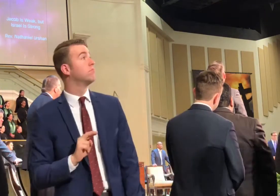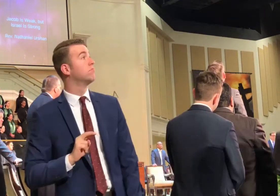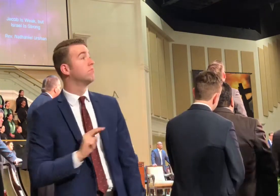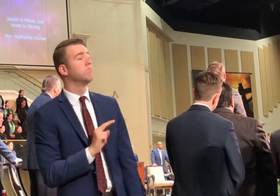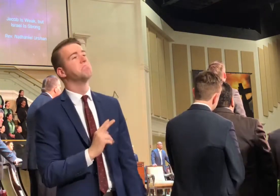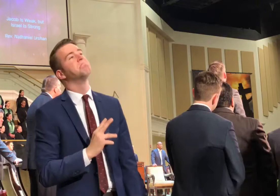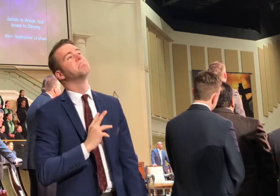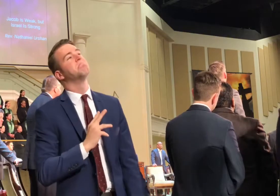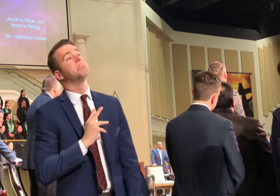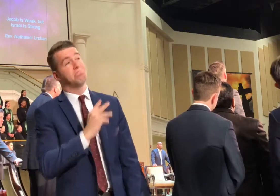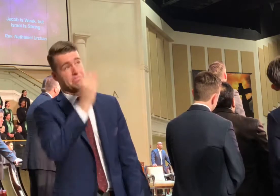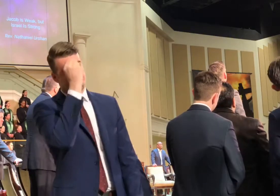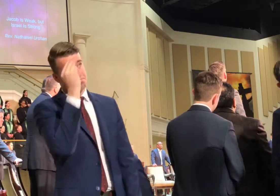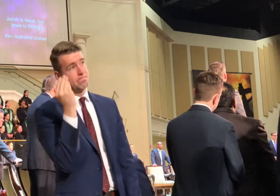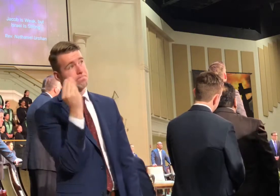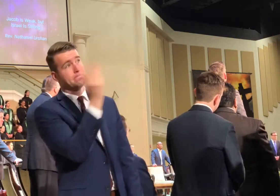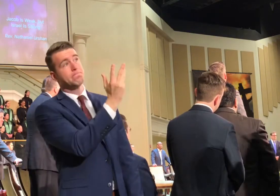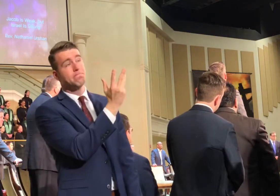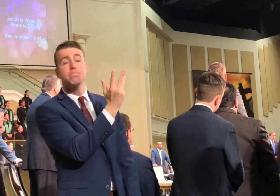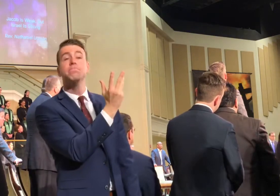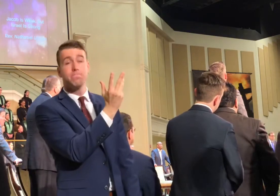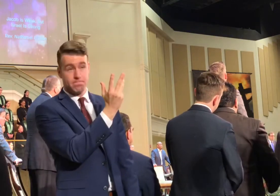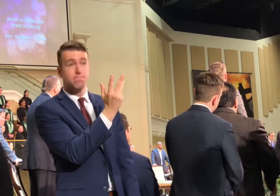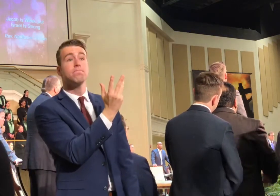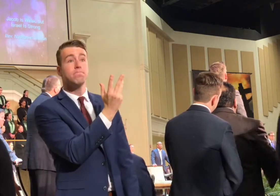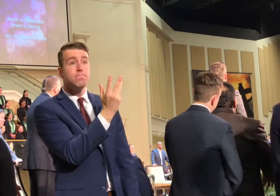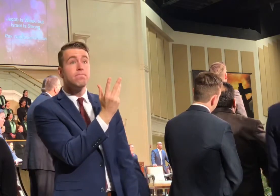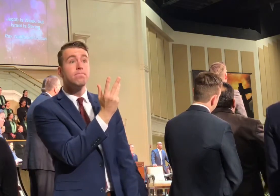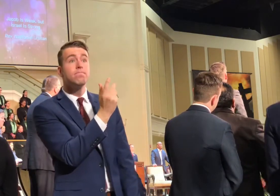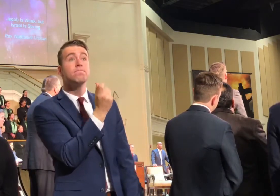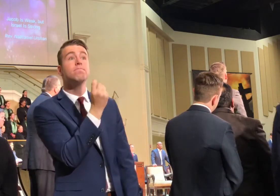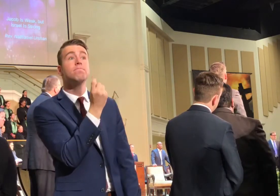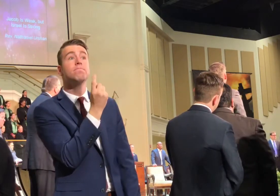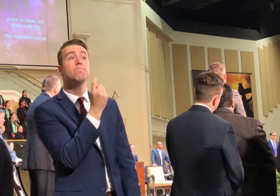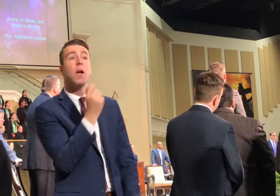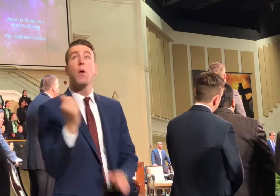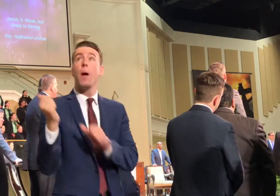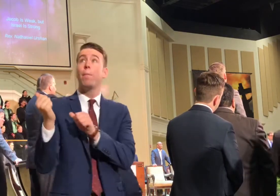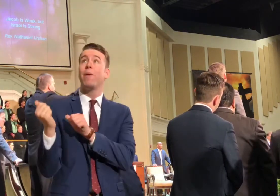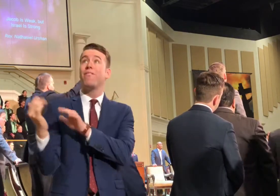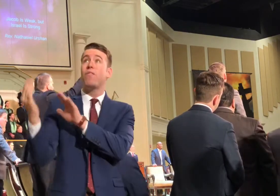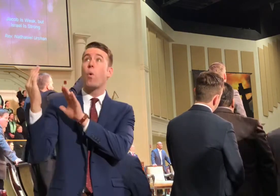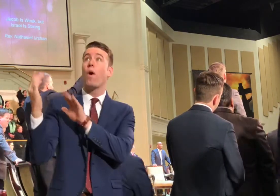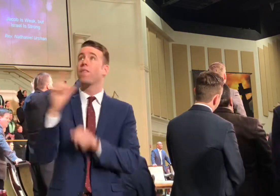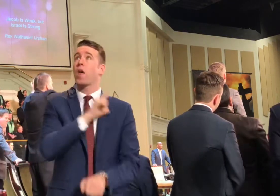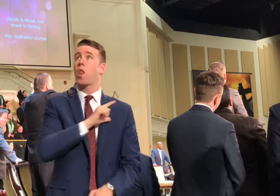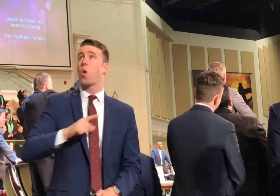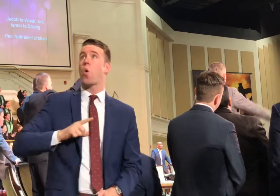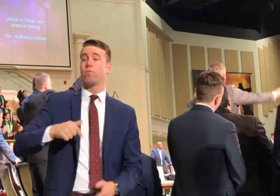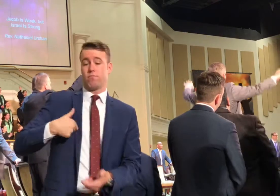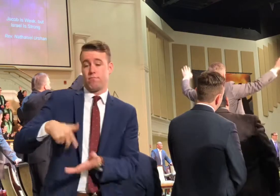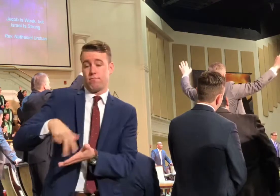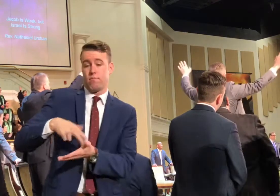and he said, I got news for you. It was before the Lord.